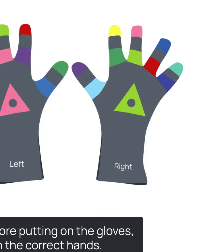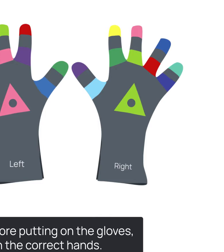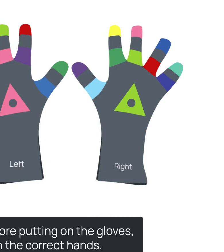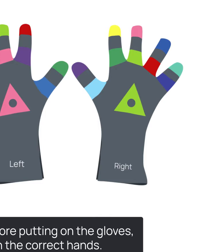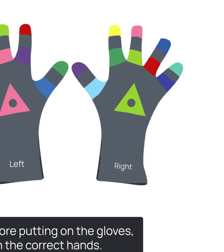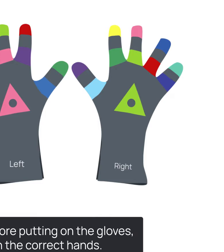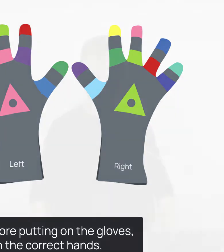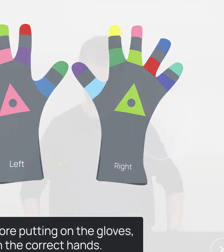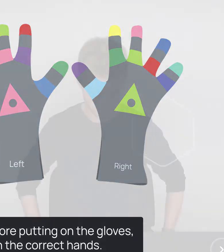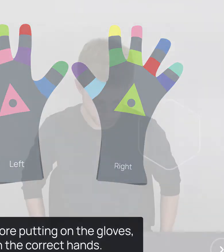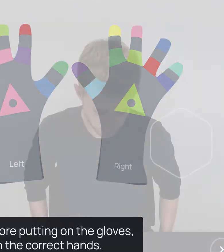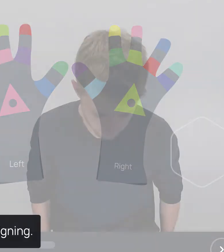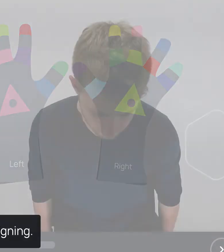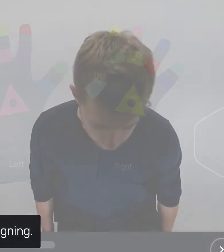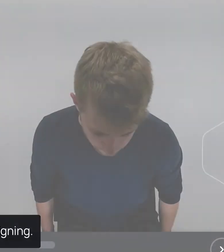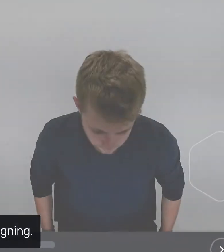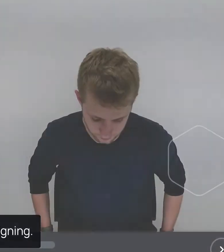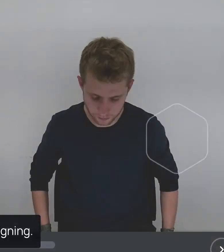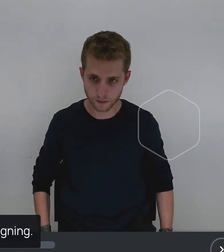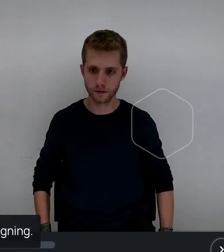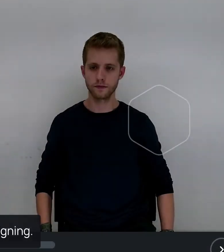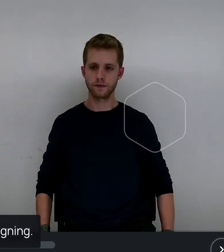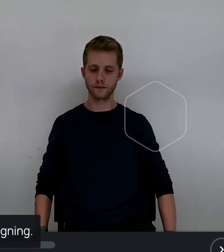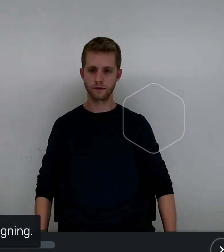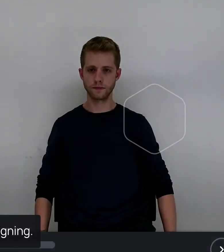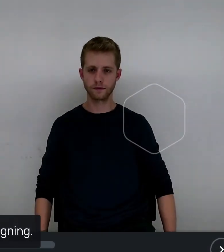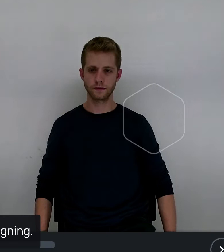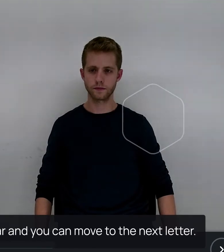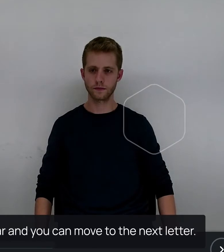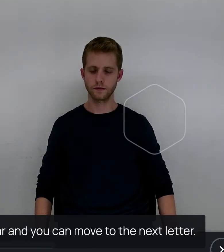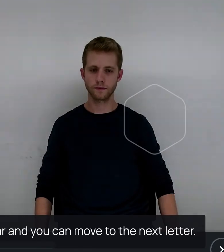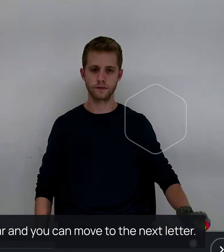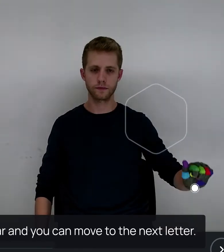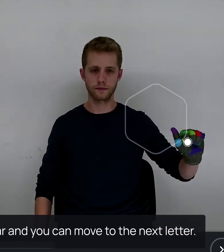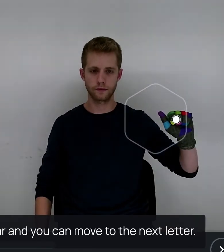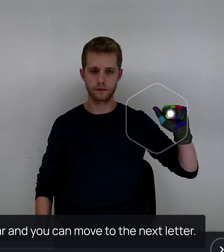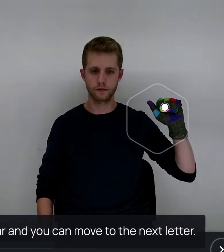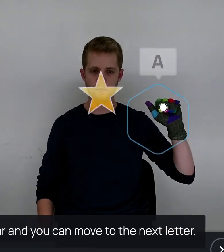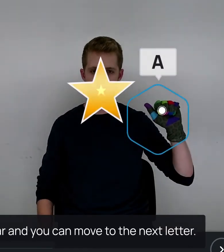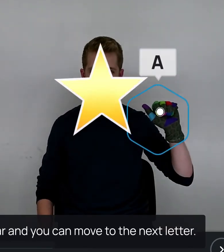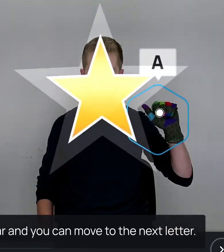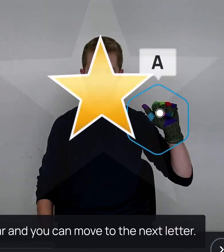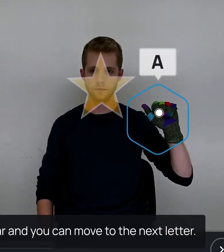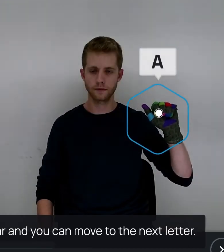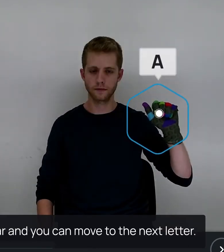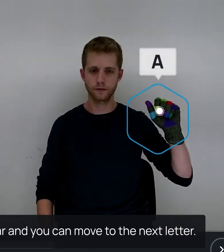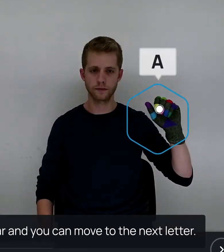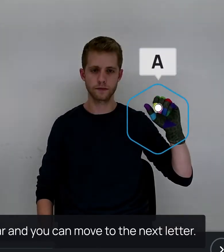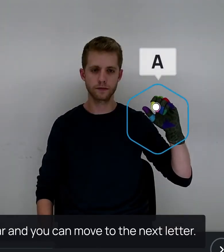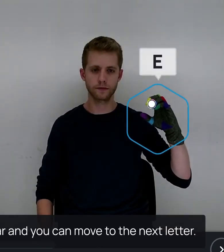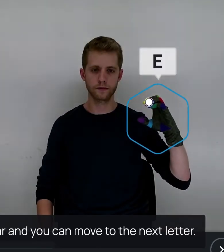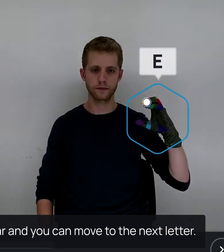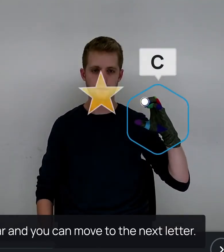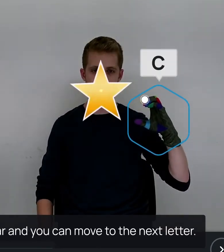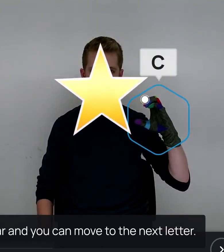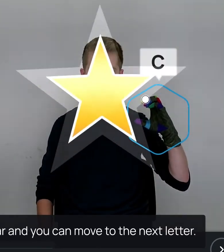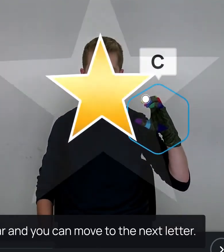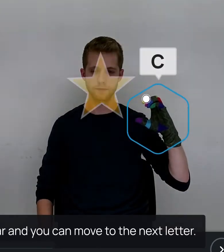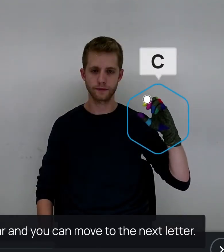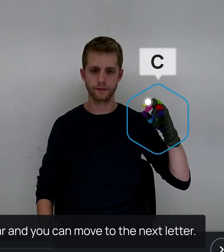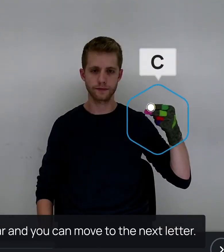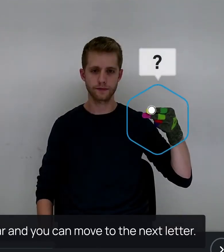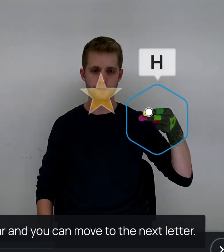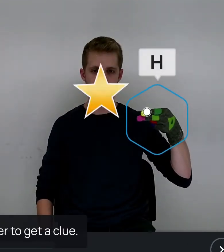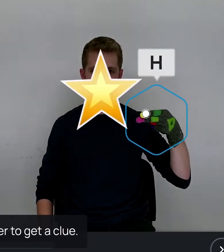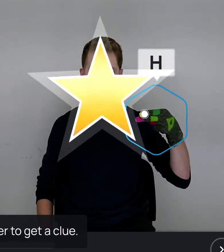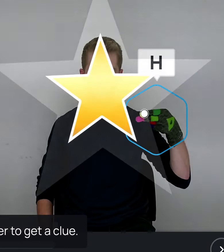the correct hands. Now you can start signing. Once you've made the correct sign, a star will appear and you can move to the